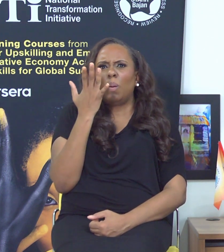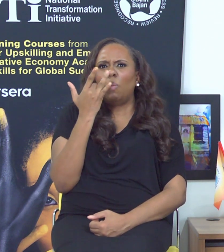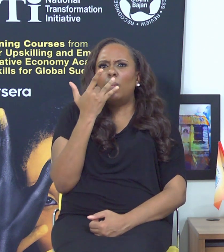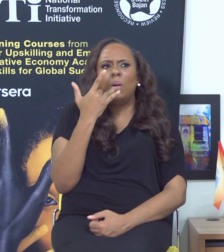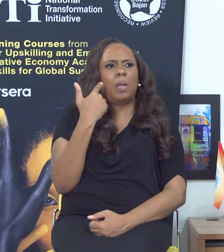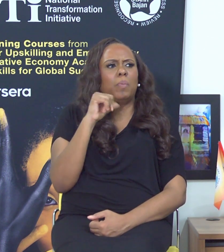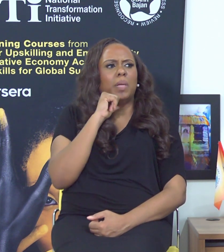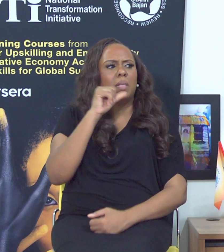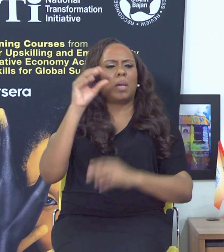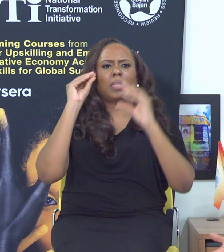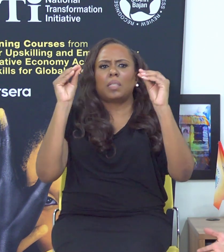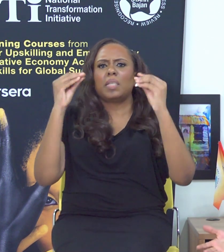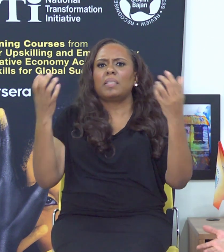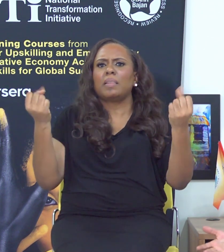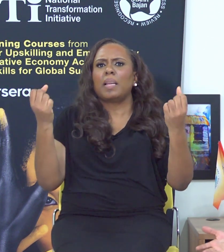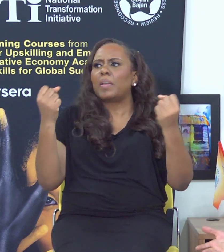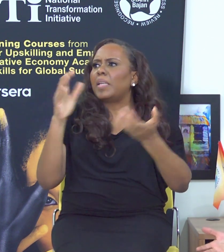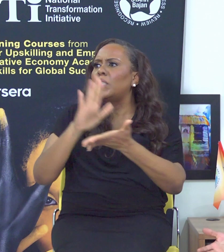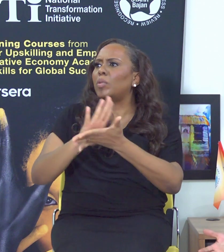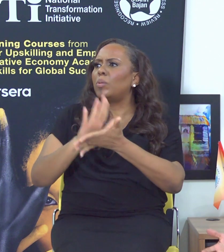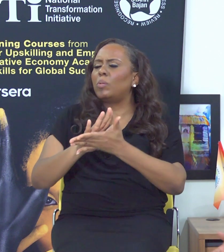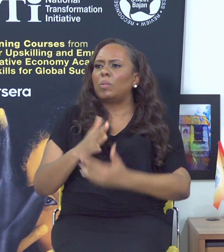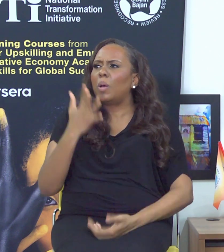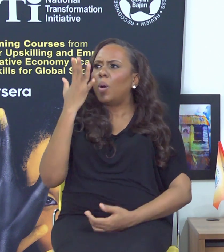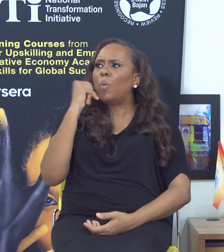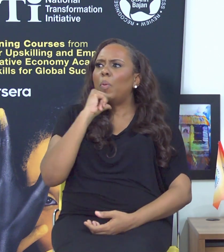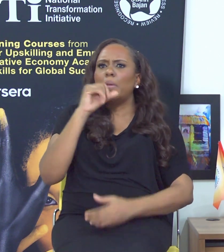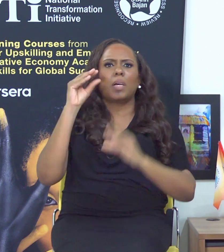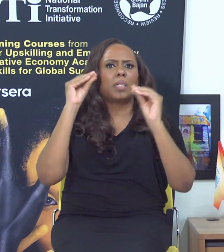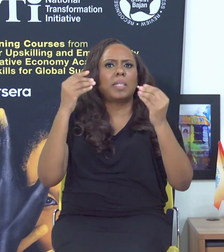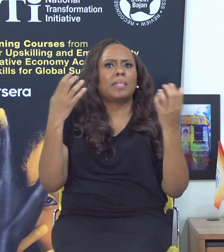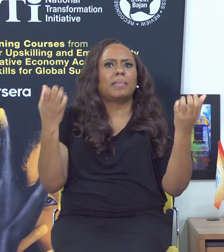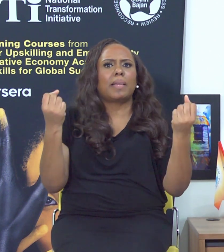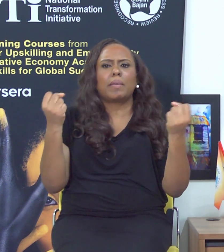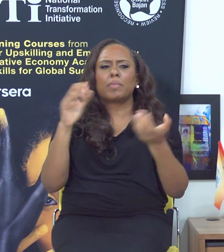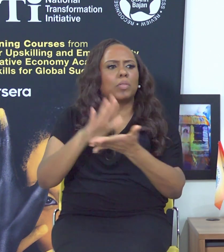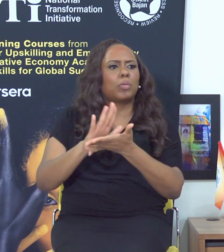school? I mean, how is that even possible?